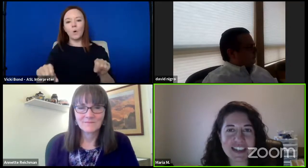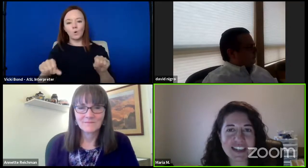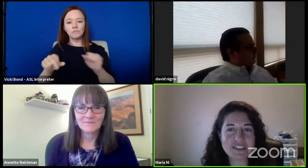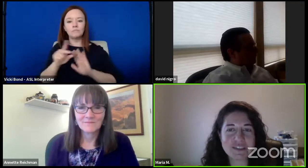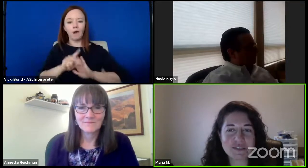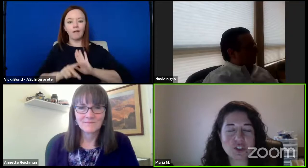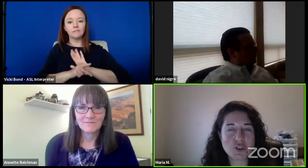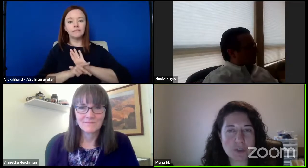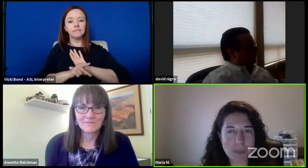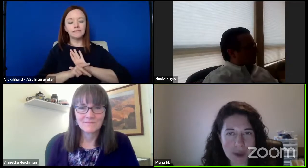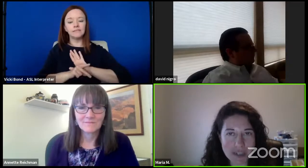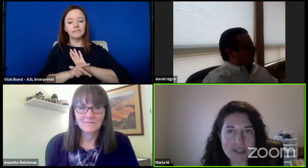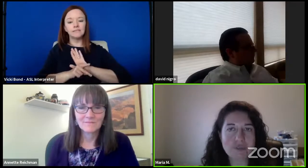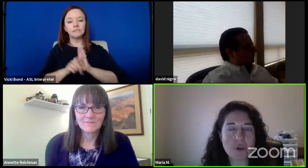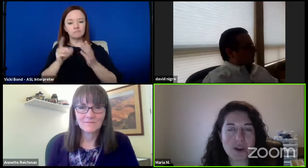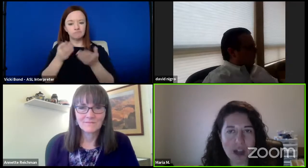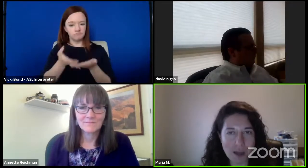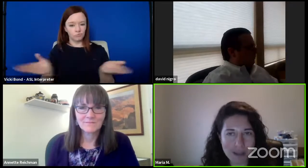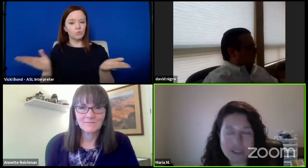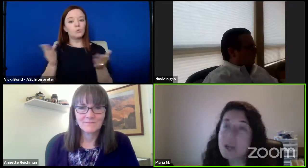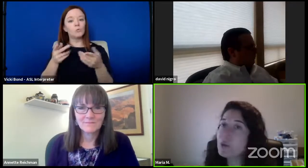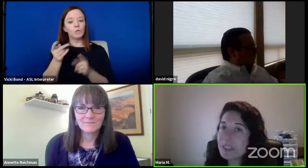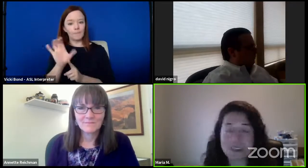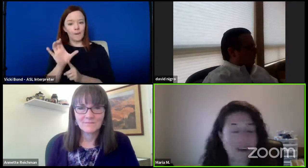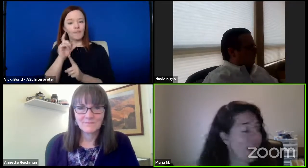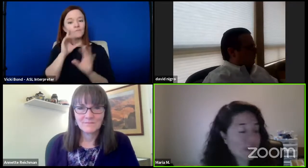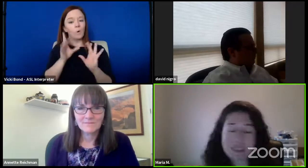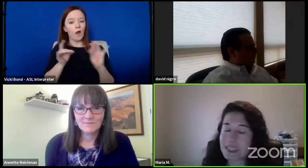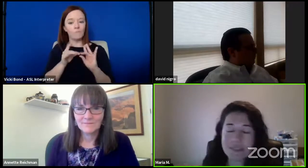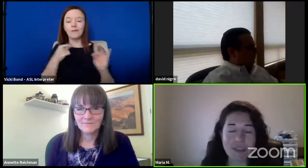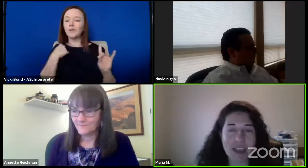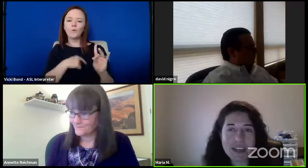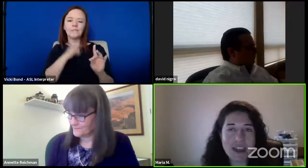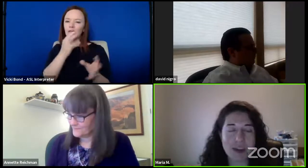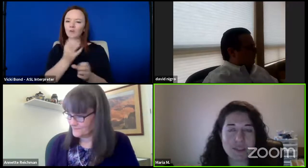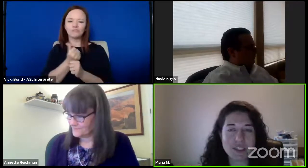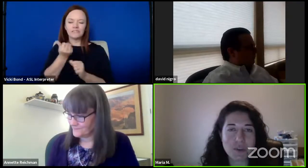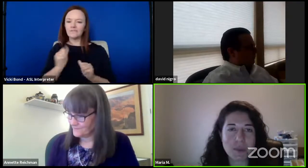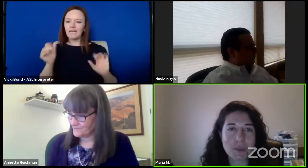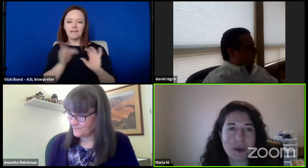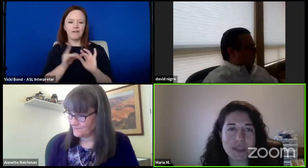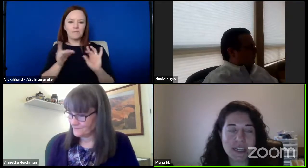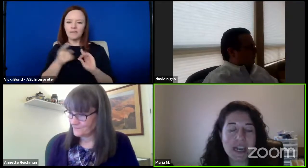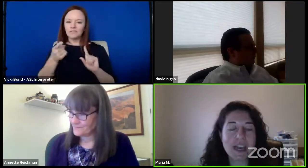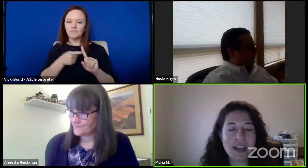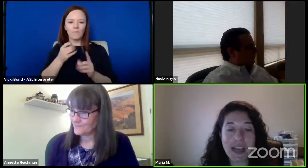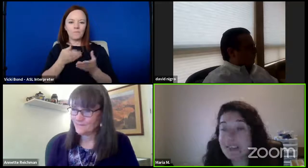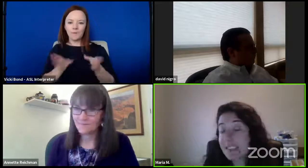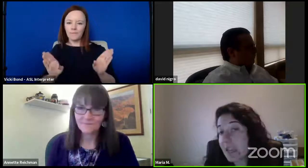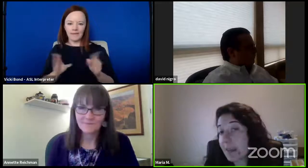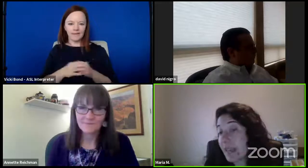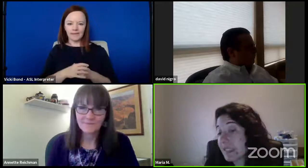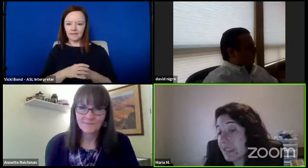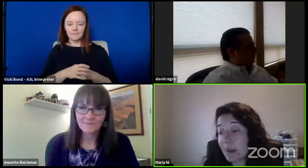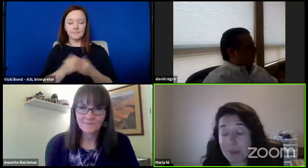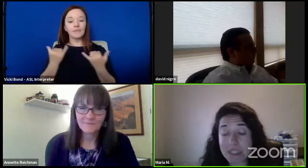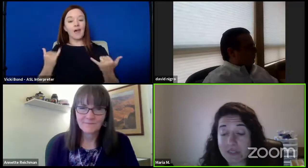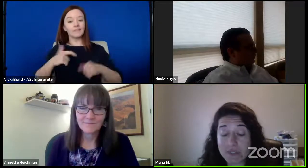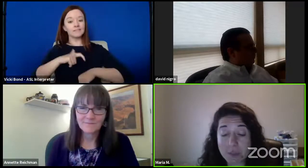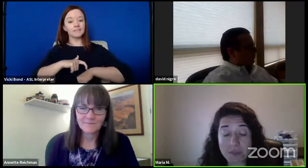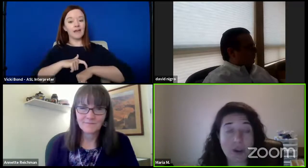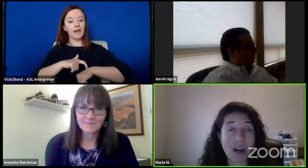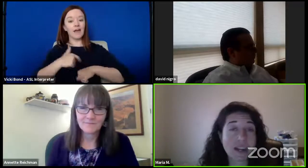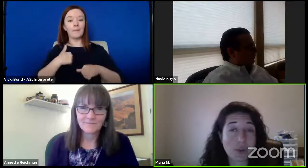policies to the public for comment. We did not receive any comments from the public. At this time, I'd like to make